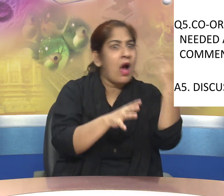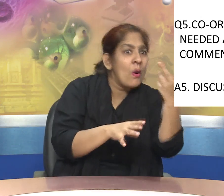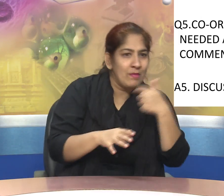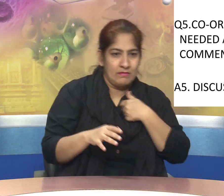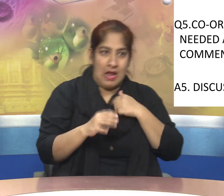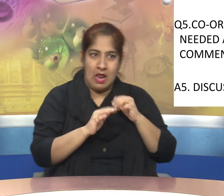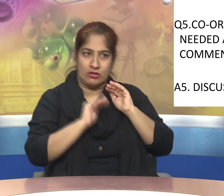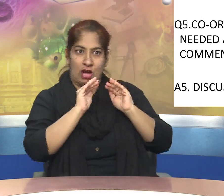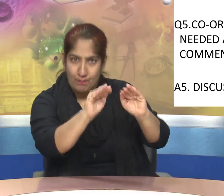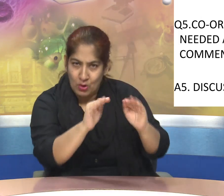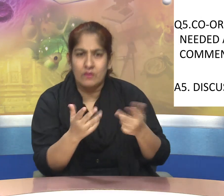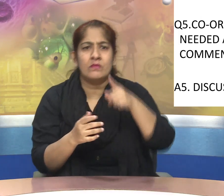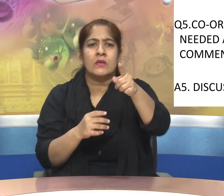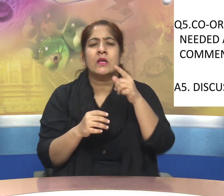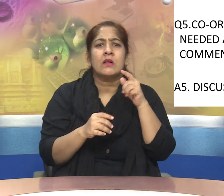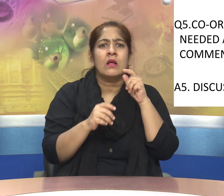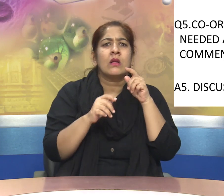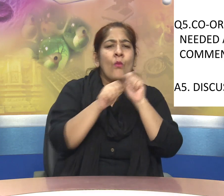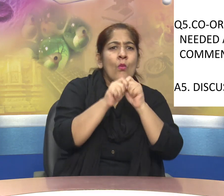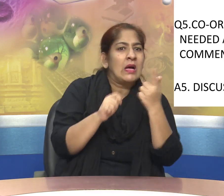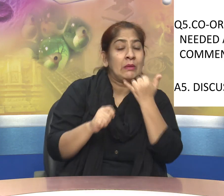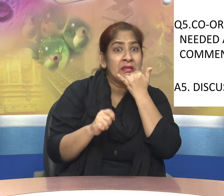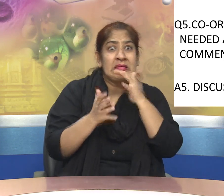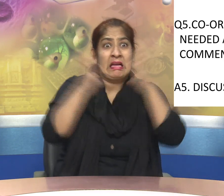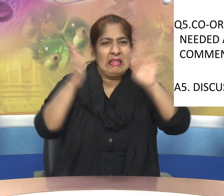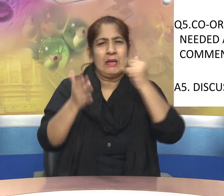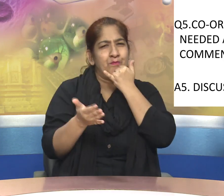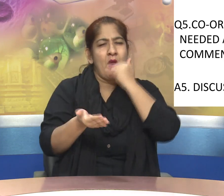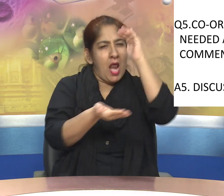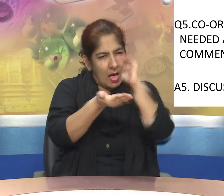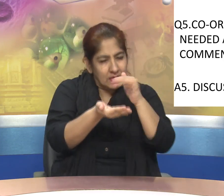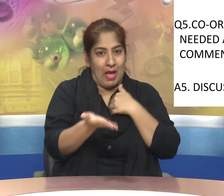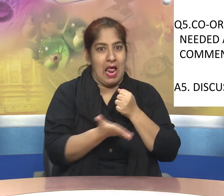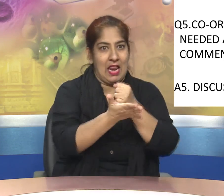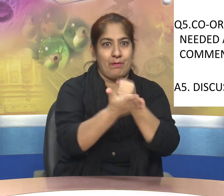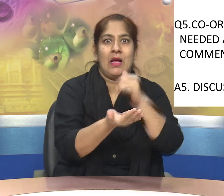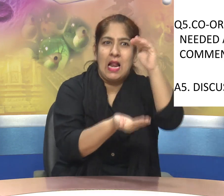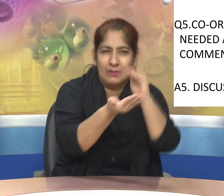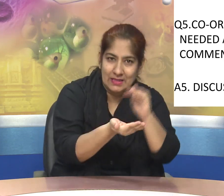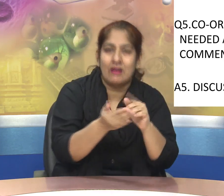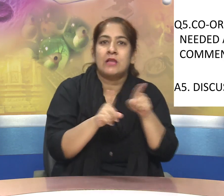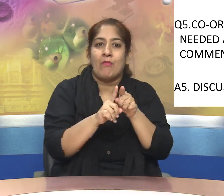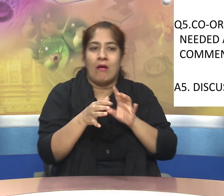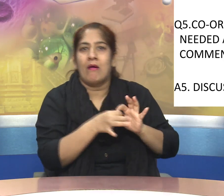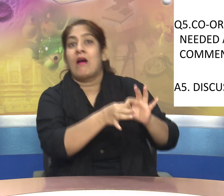team spirit, with a team spirit, and for better coordination. So the question